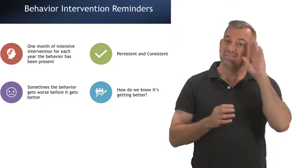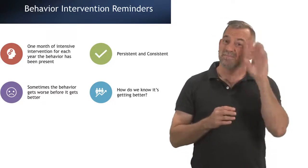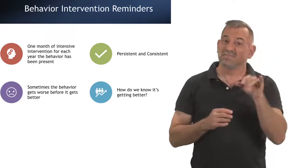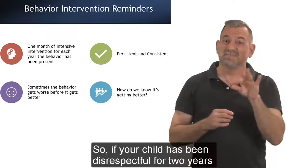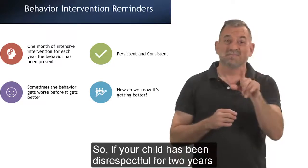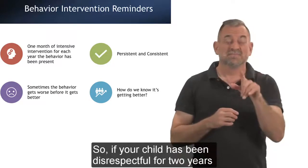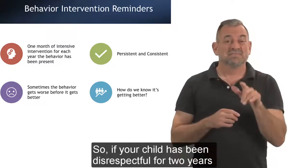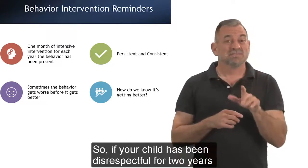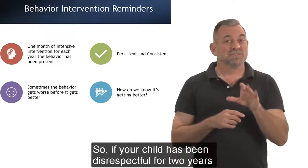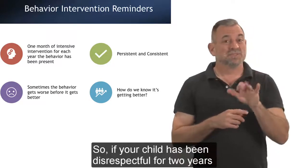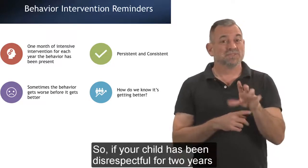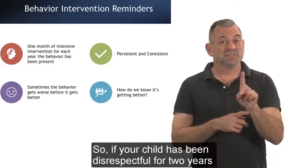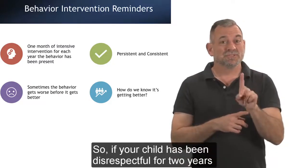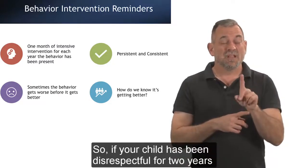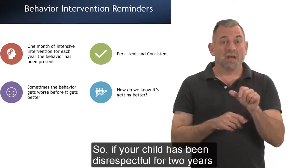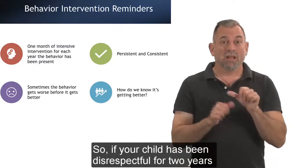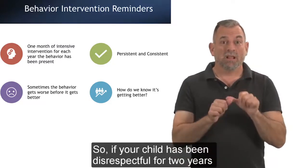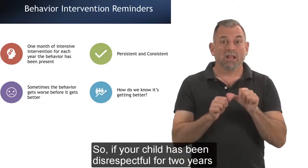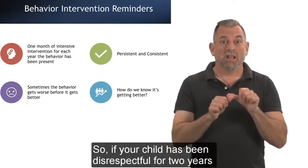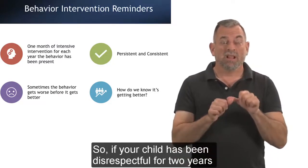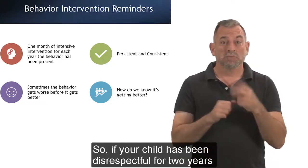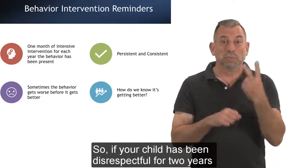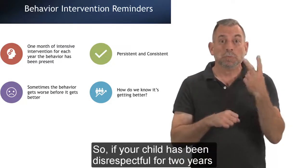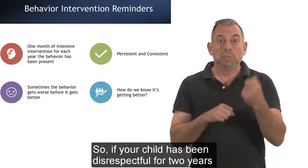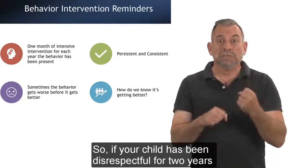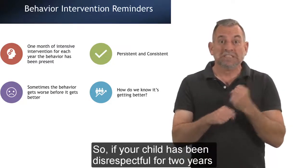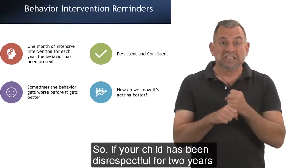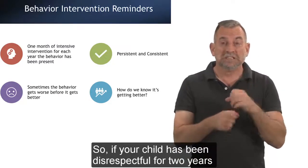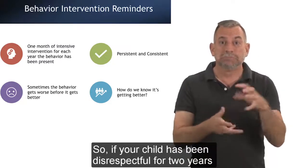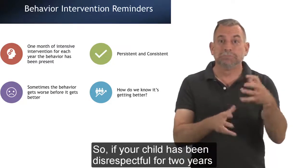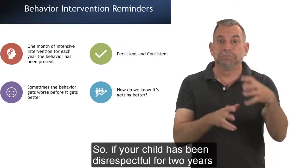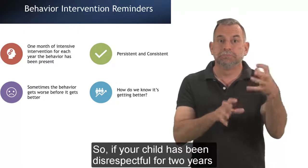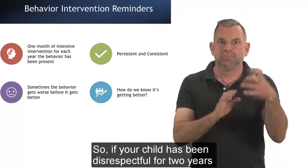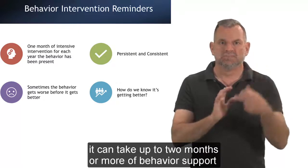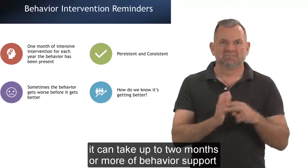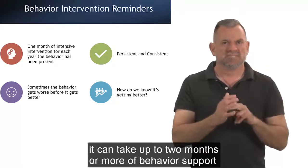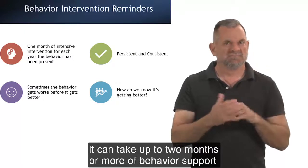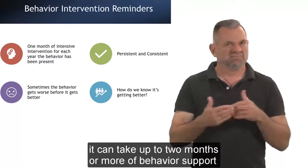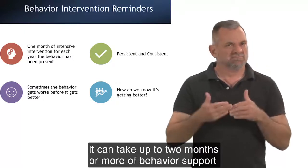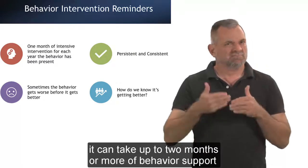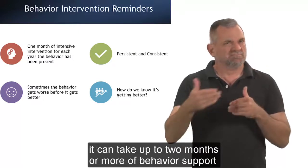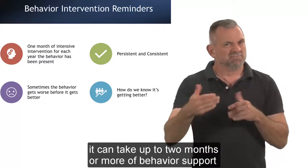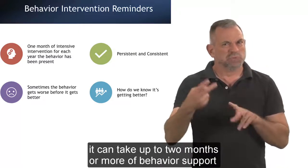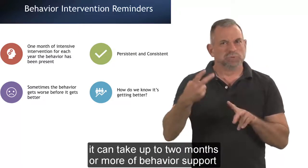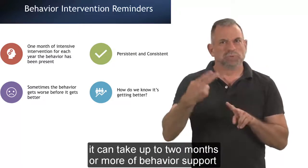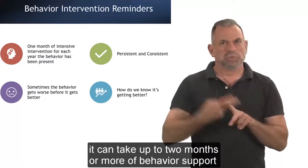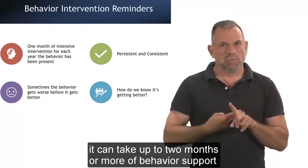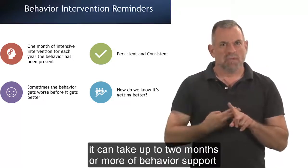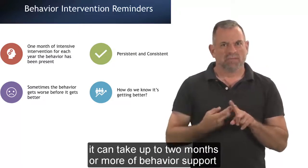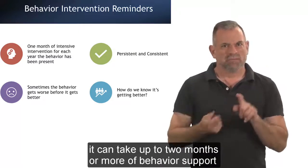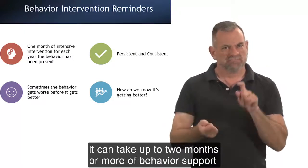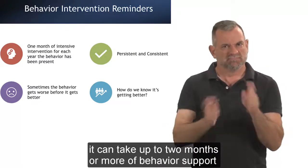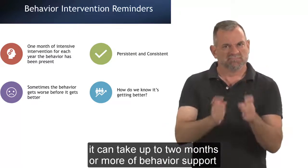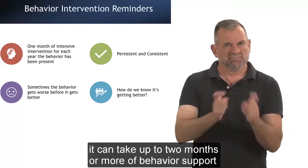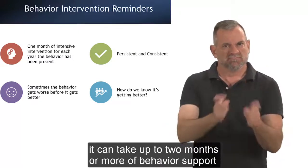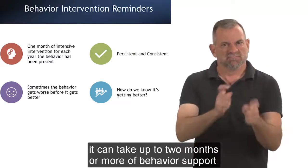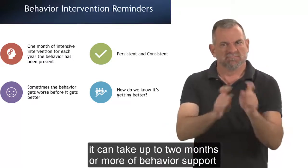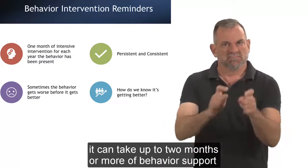So if your child has been disrespectful for 2 years, it can take up to 2 months or more of